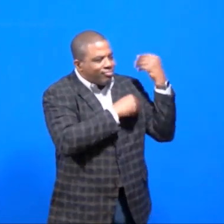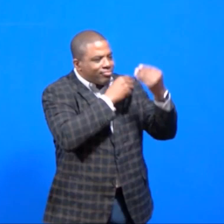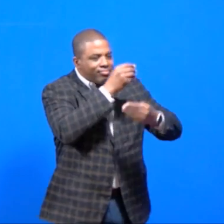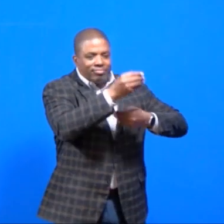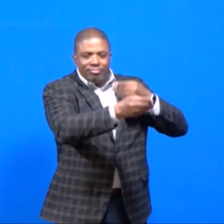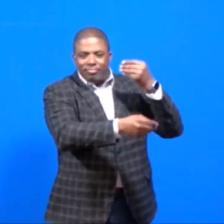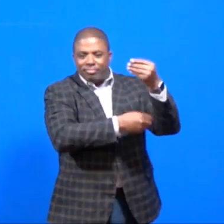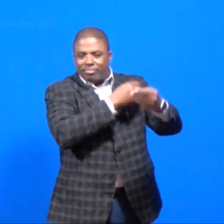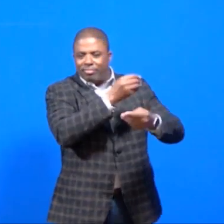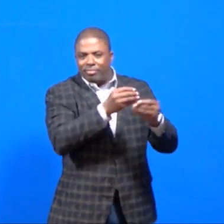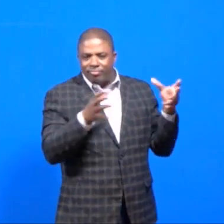of Abraham